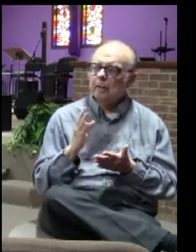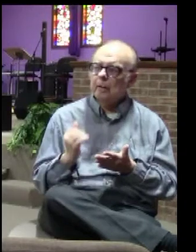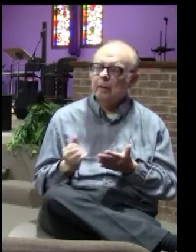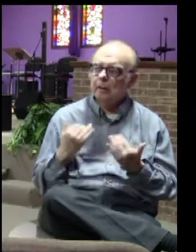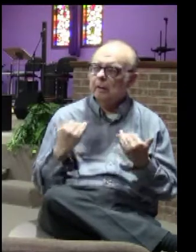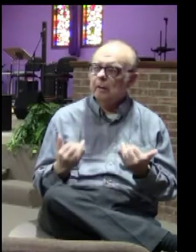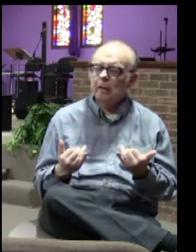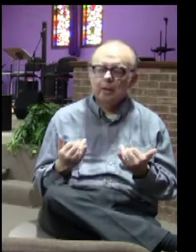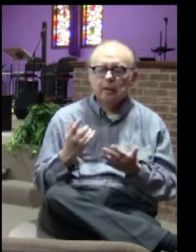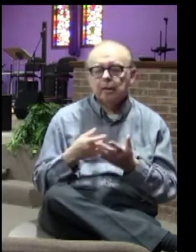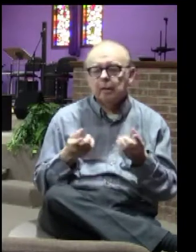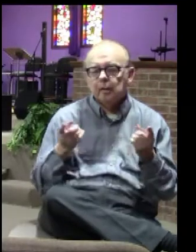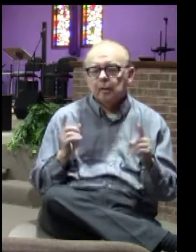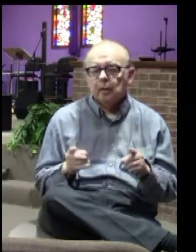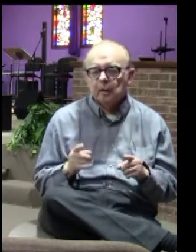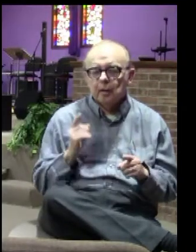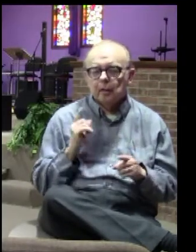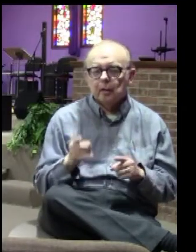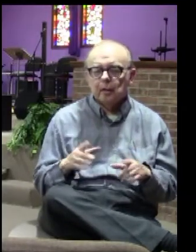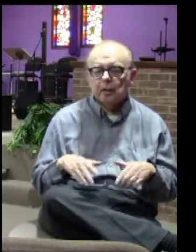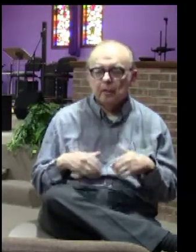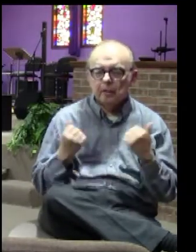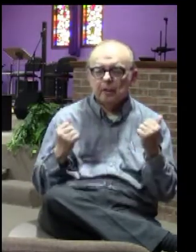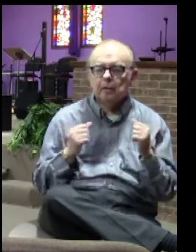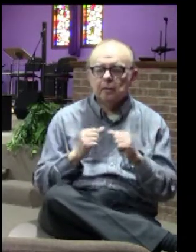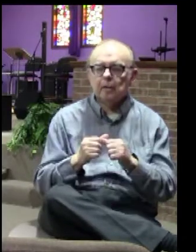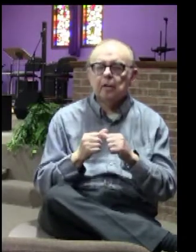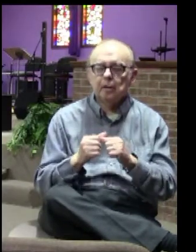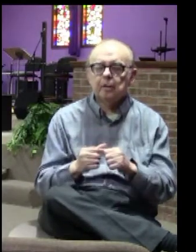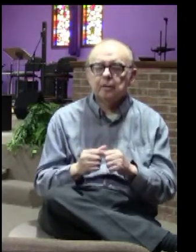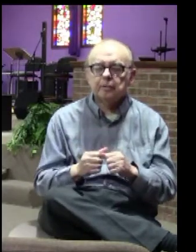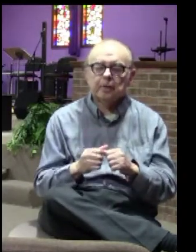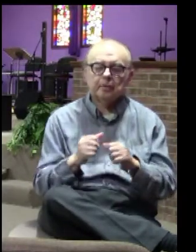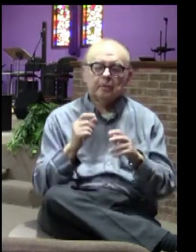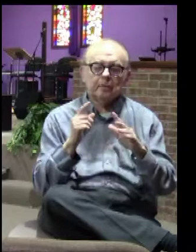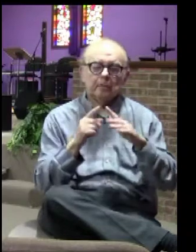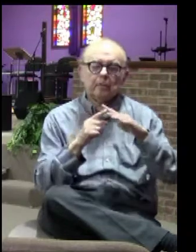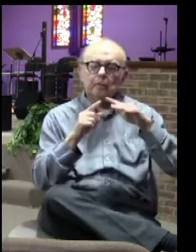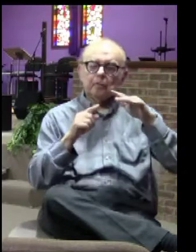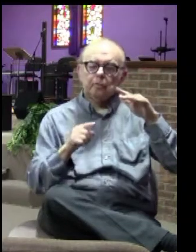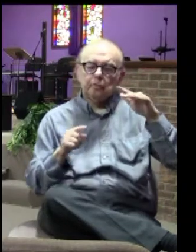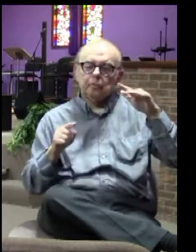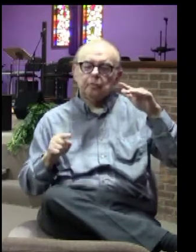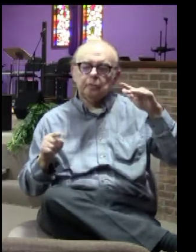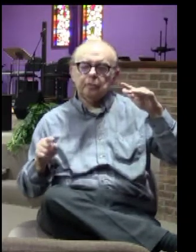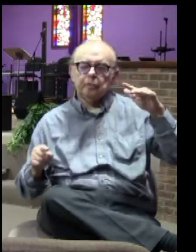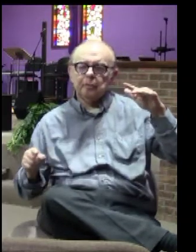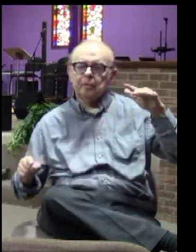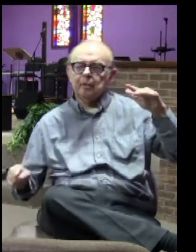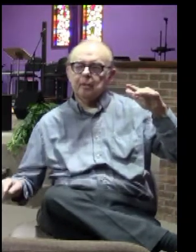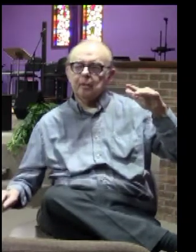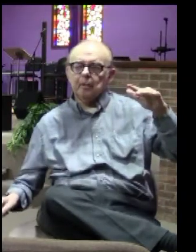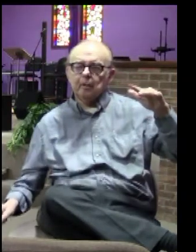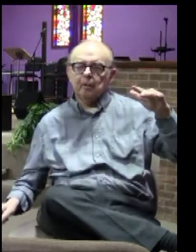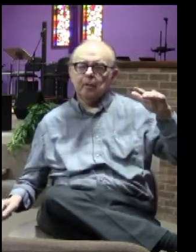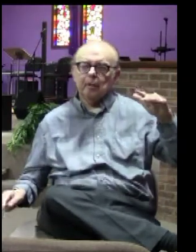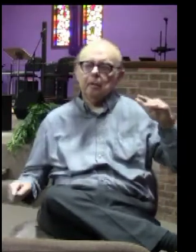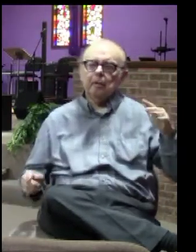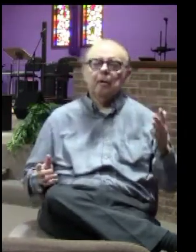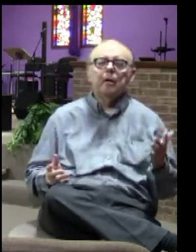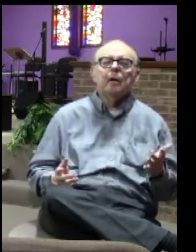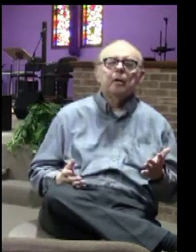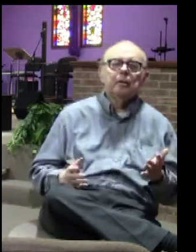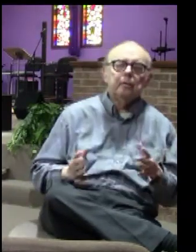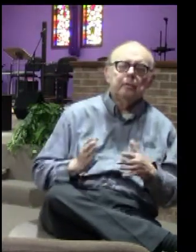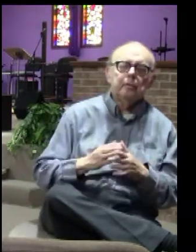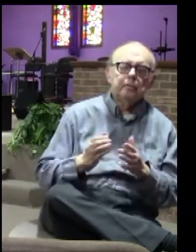Because right now what's happening is your life is continuing to slide down, down, down.